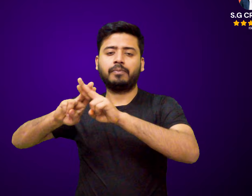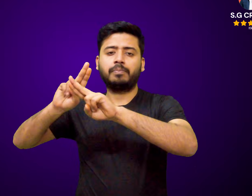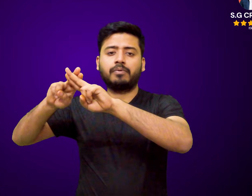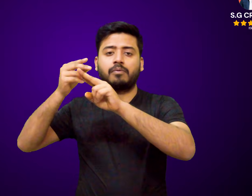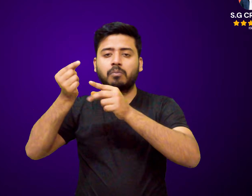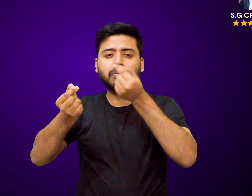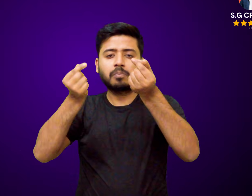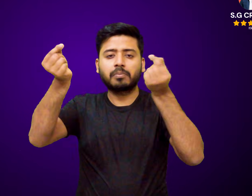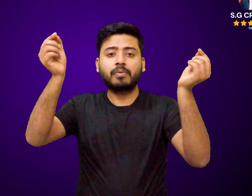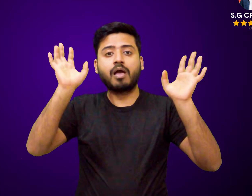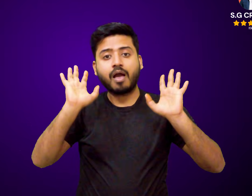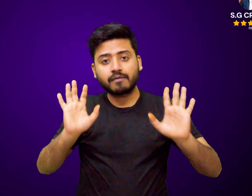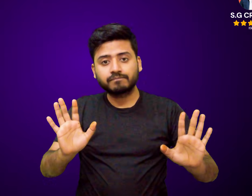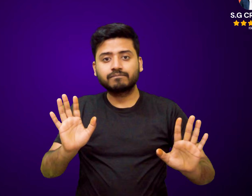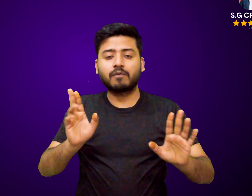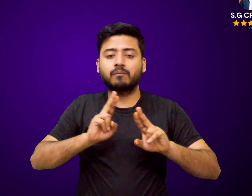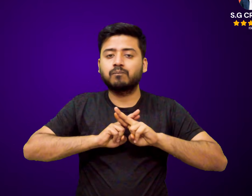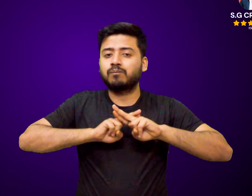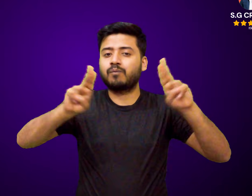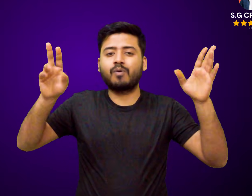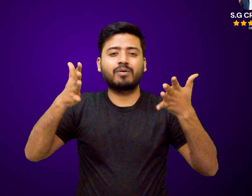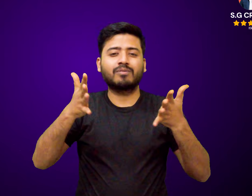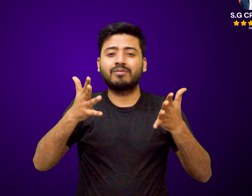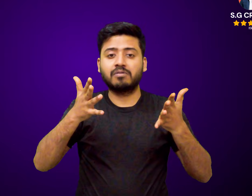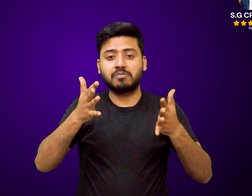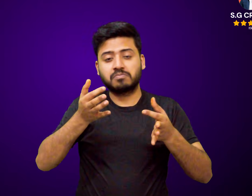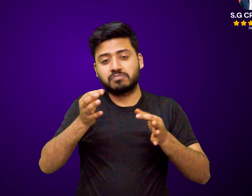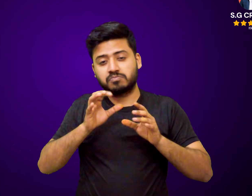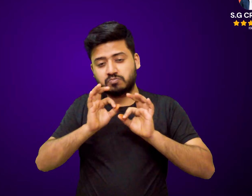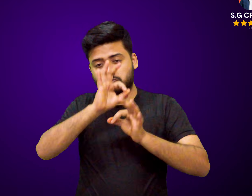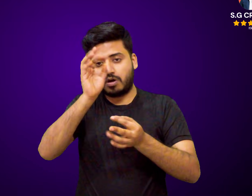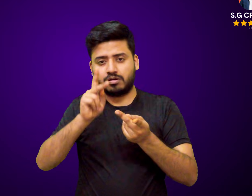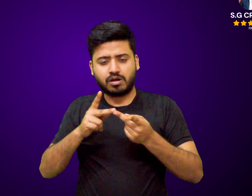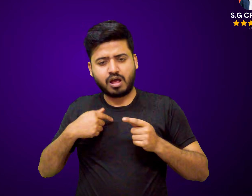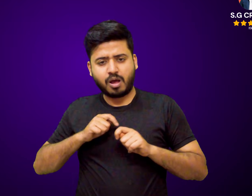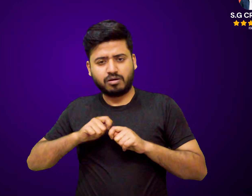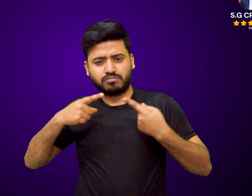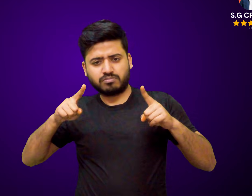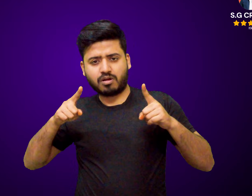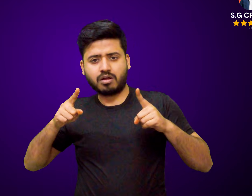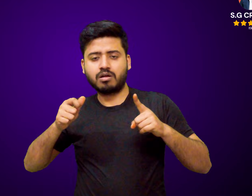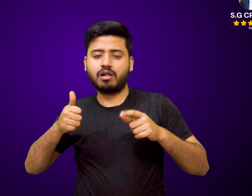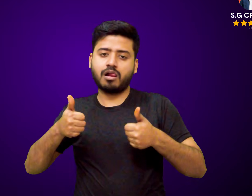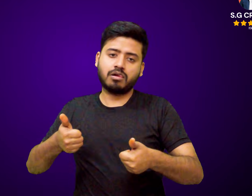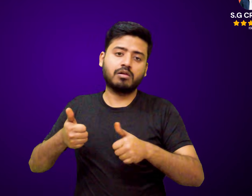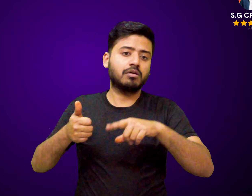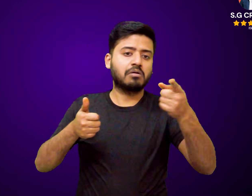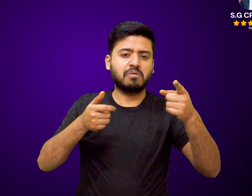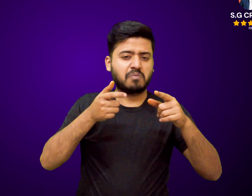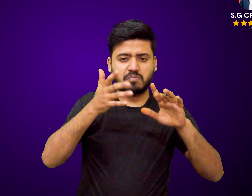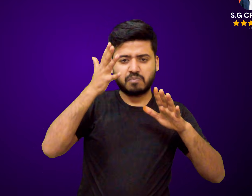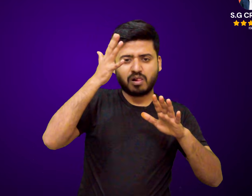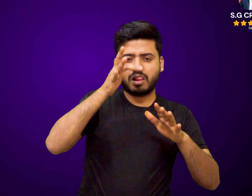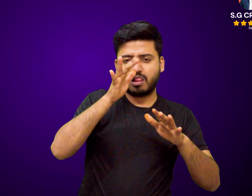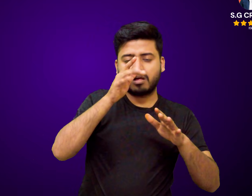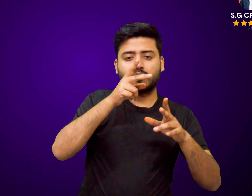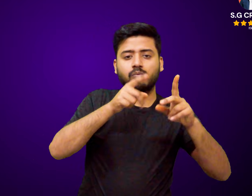media-driven tests have raised some concerns about specific batches and products, like Dahi/curd, regarding storage-induced